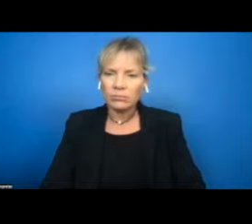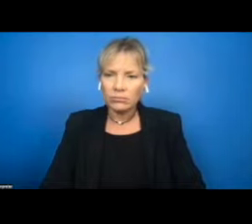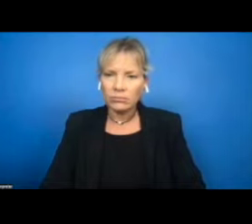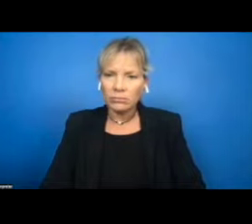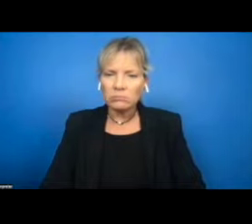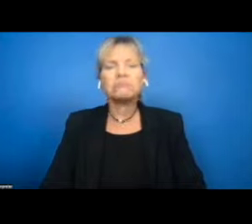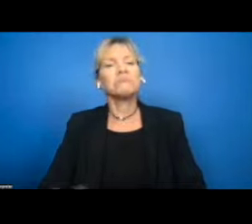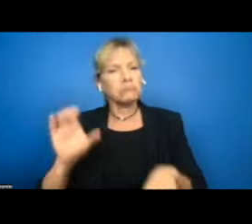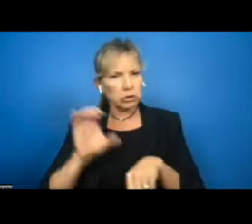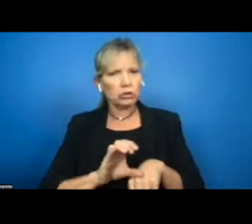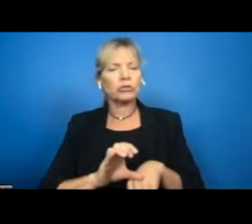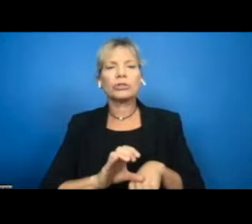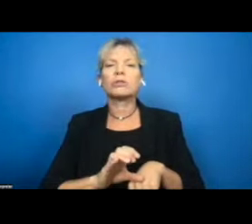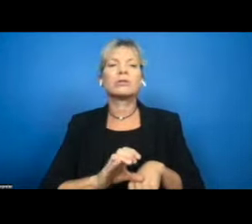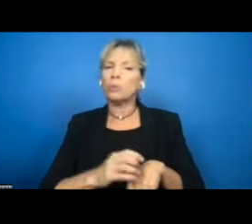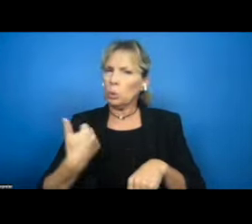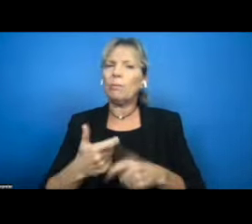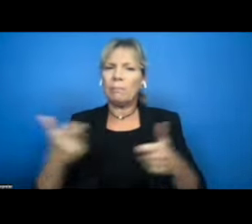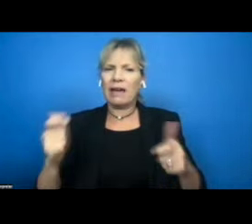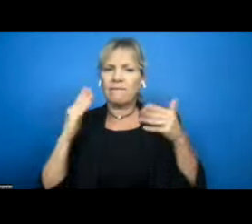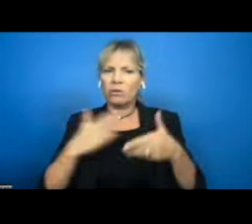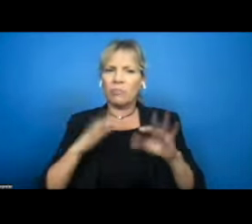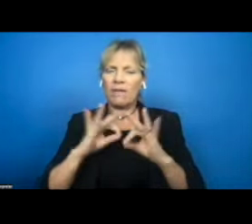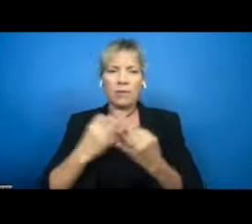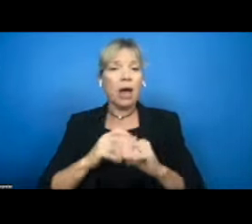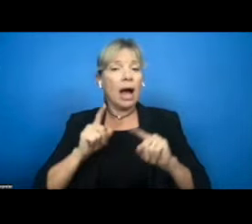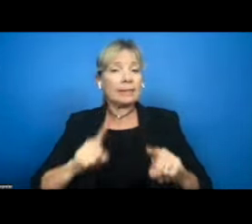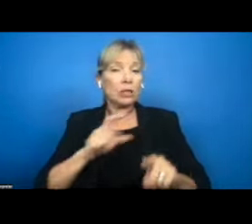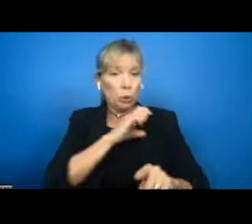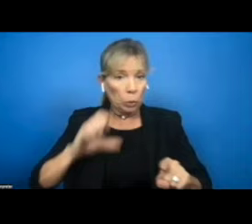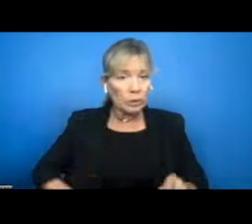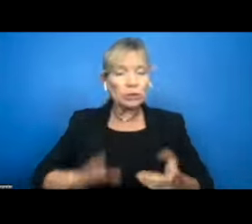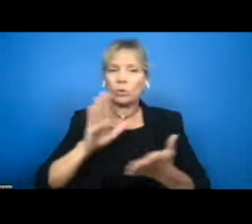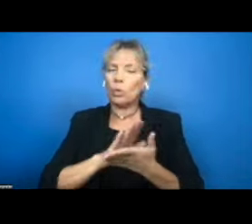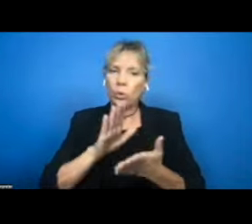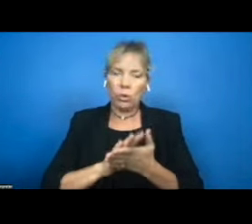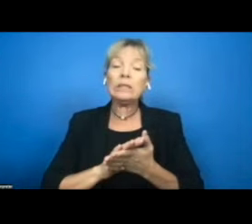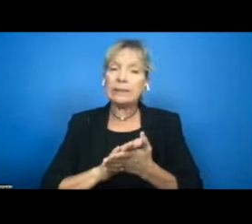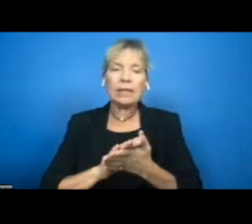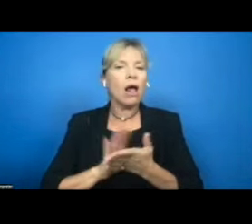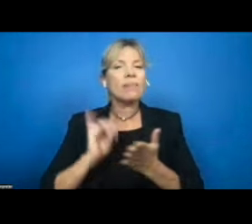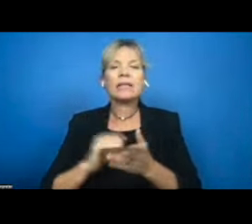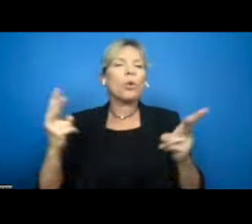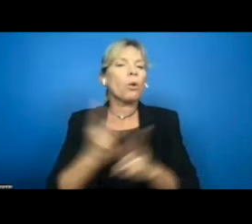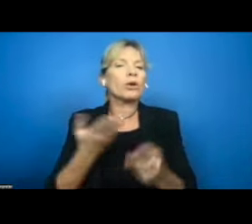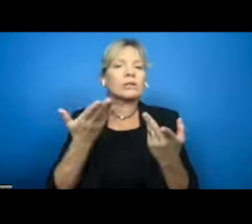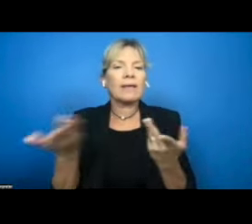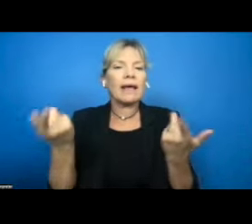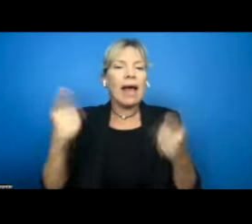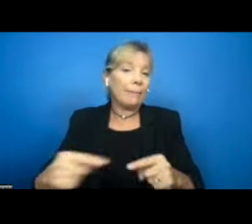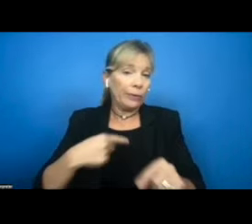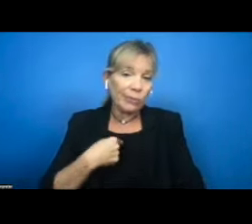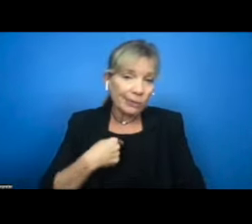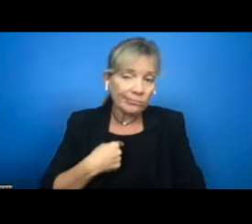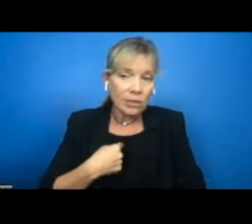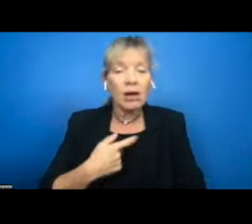Church was the focus of my family. Attending a Christian school was one of the worst things that ever happened to me.